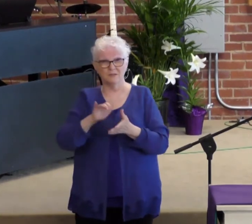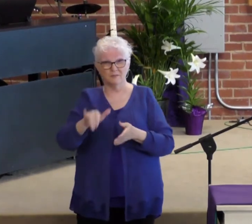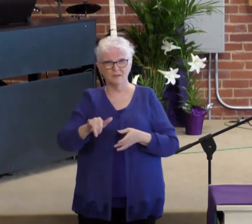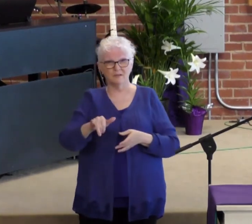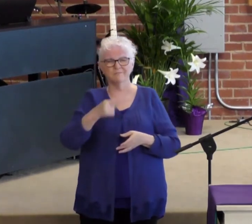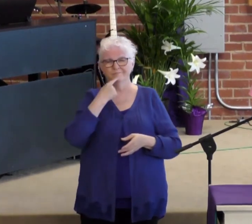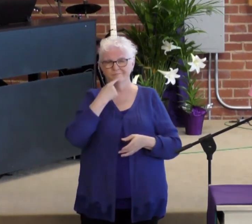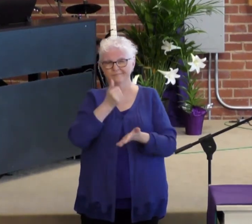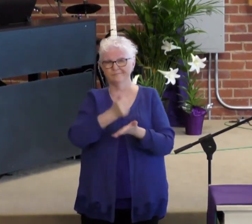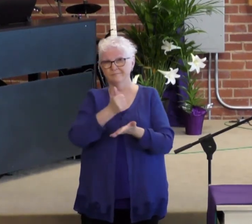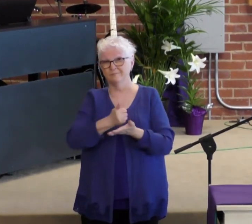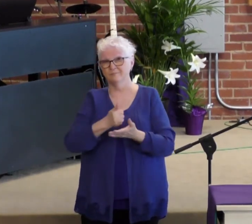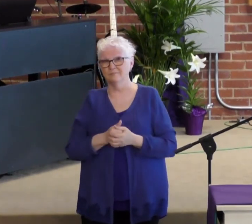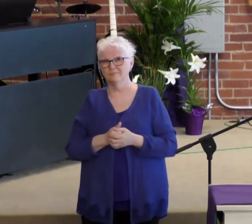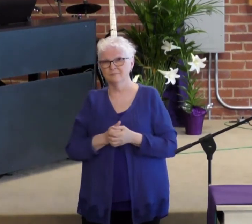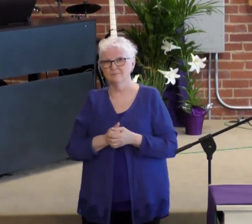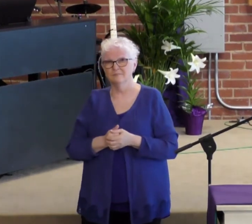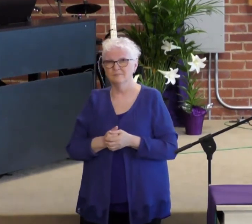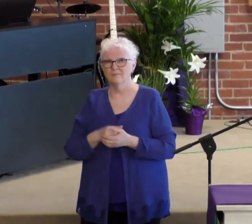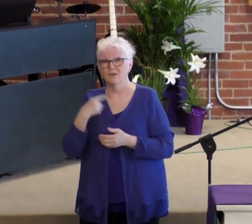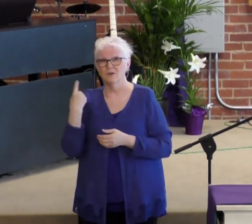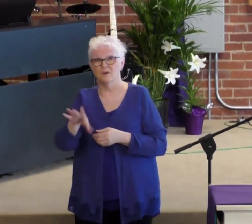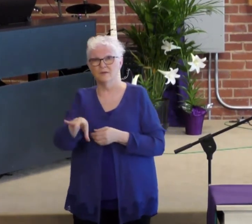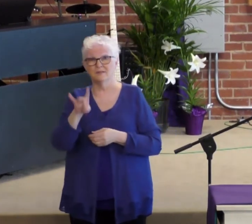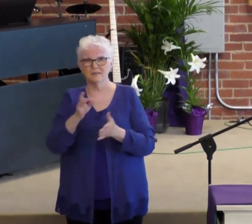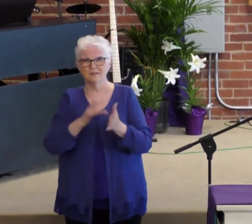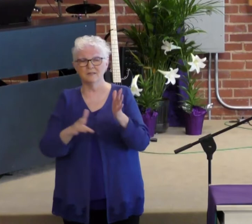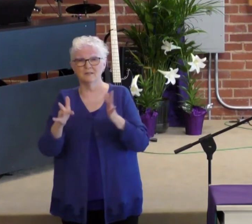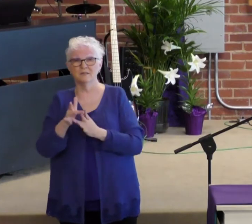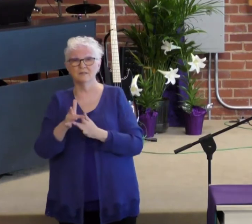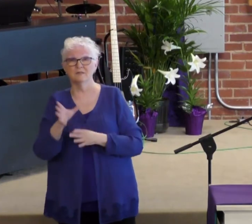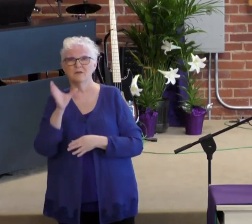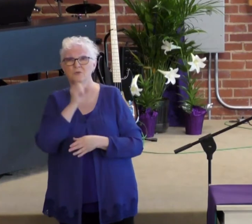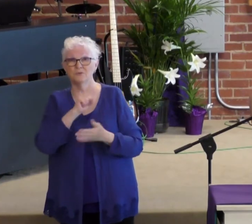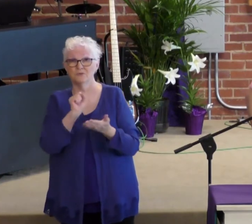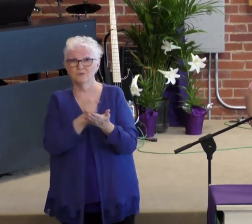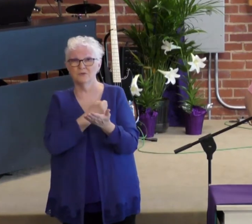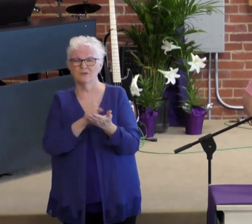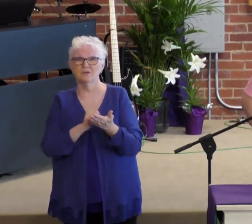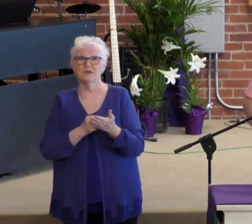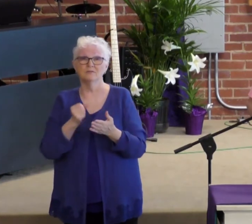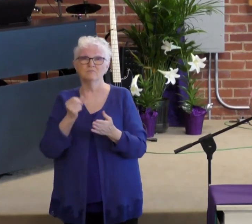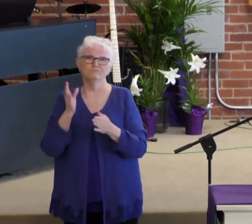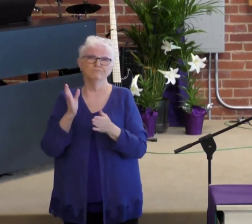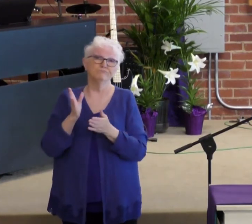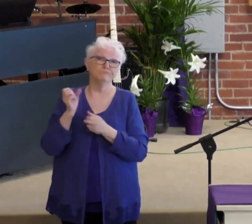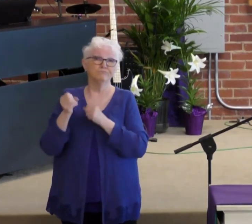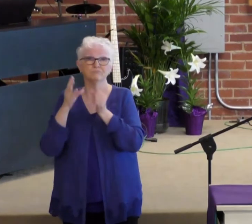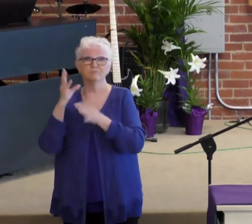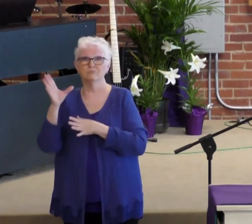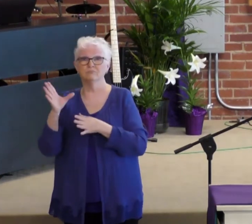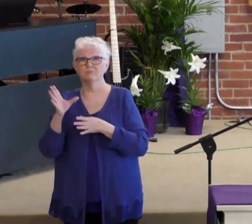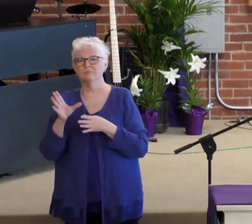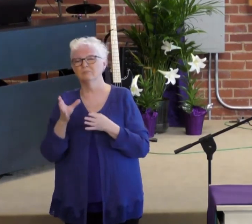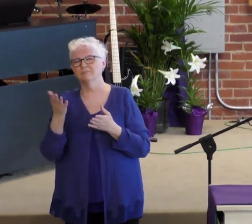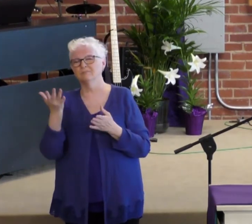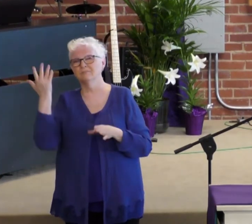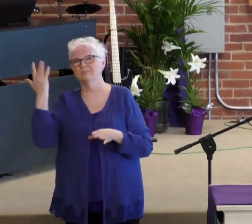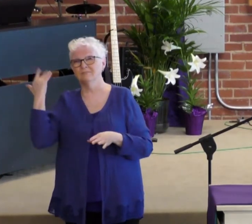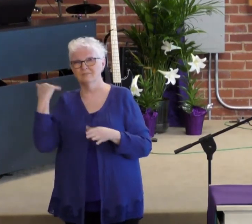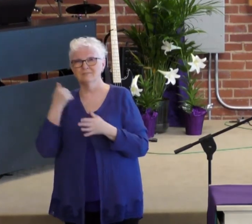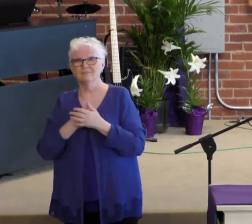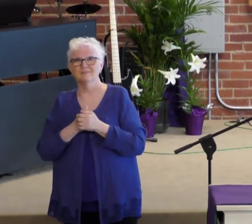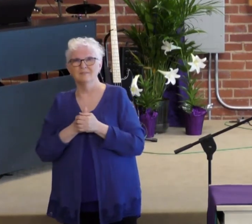so you'll always find Jesus. There's an old song that we used to sing, and someday we're going to stump